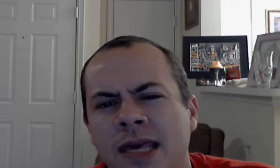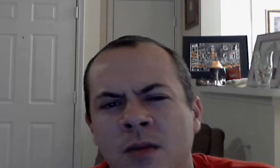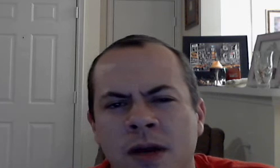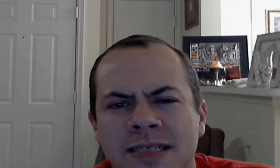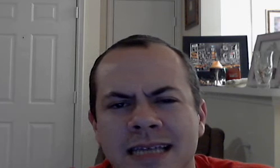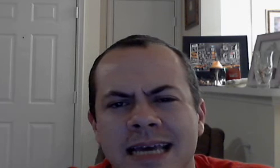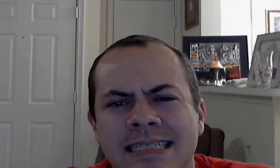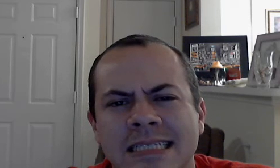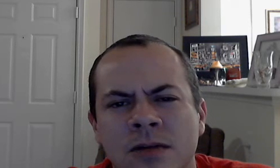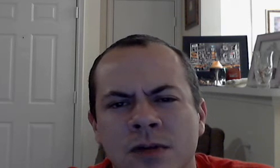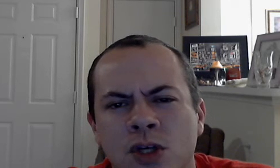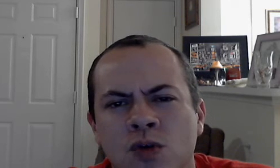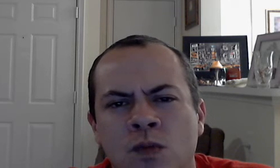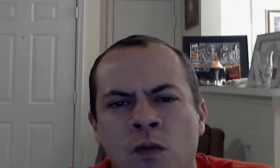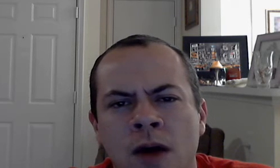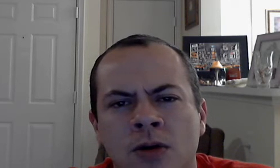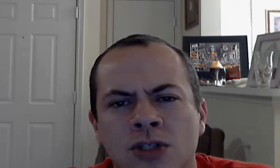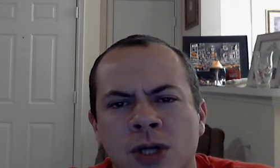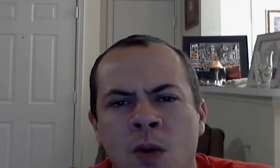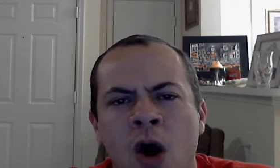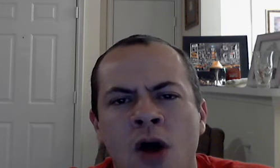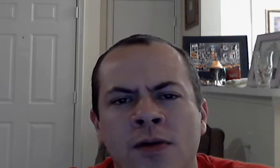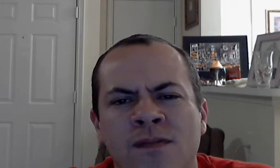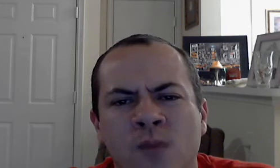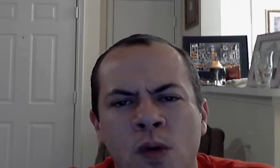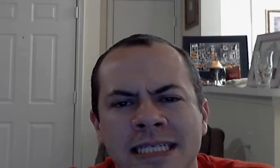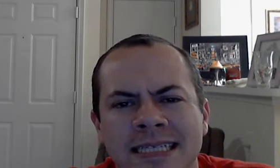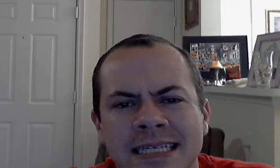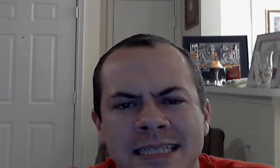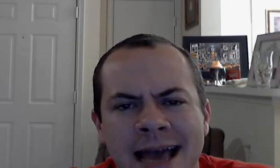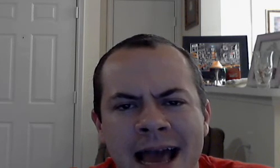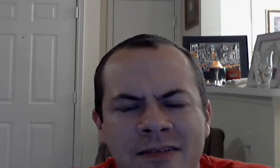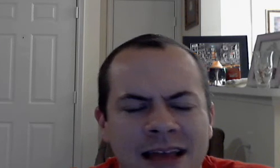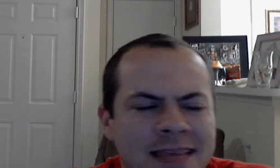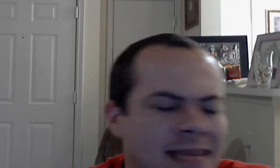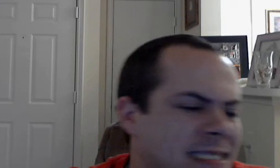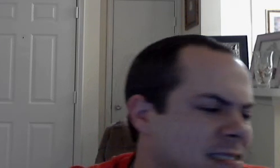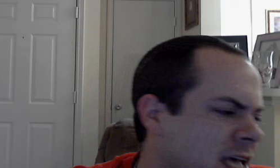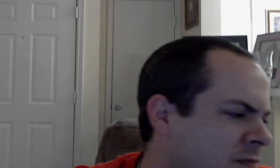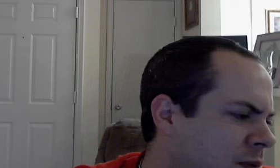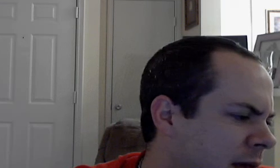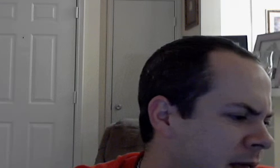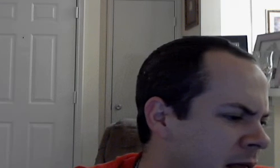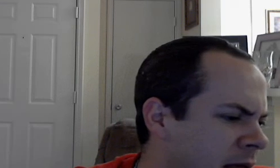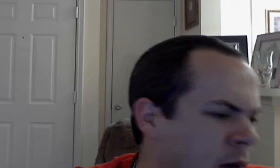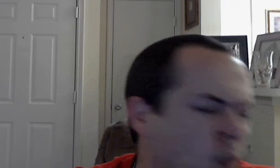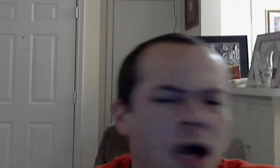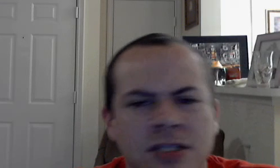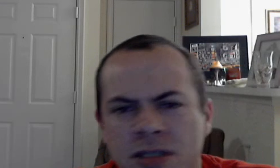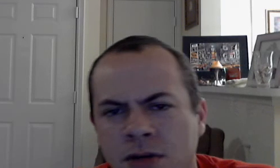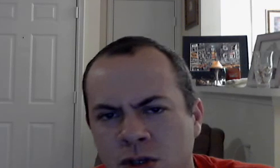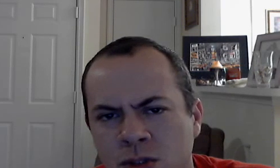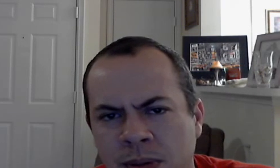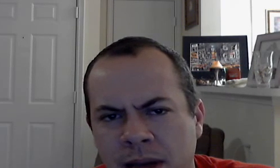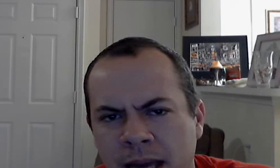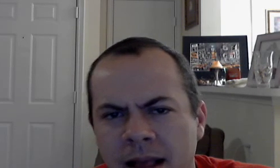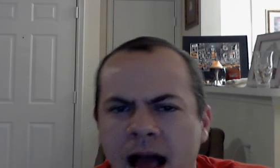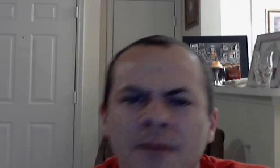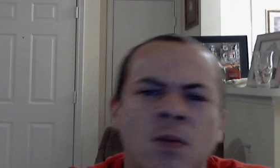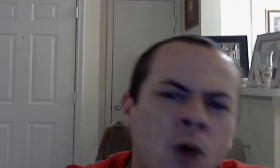weekend, we're going to say take Syracuse Rutgers to go under 46 and a half. I think that's a safe play. I've watched Syracuse play. I've been